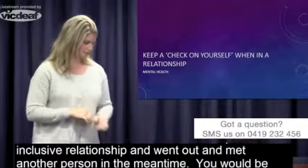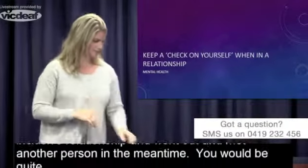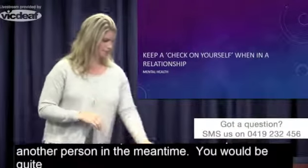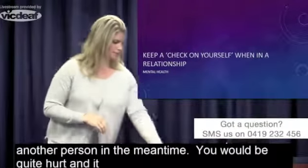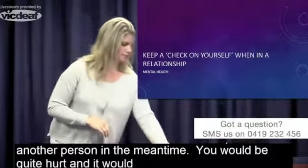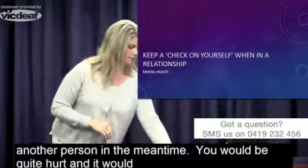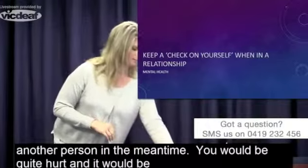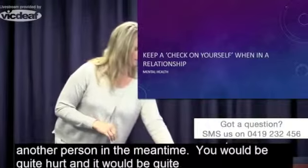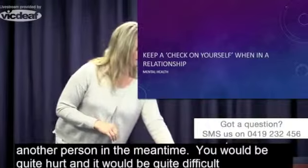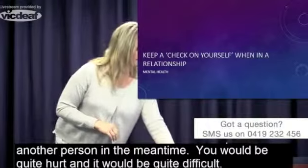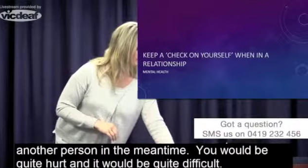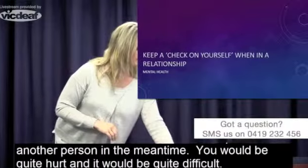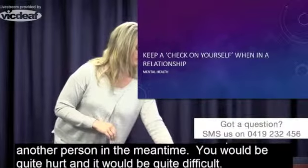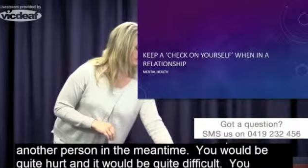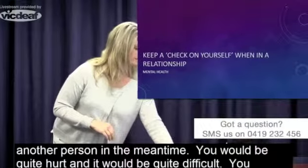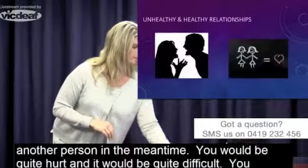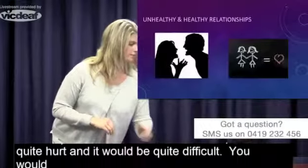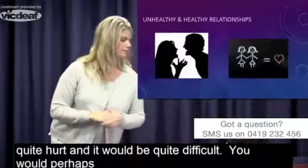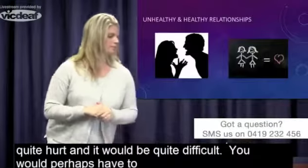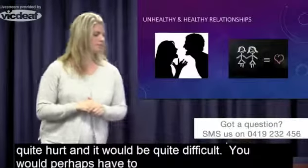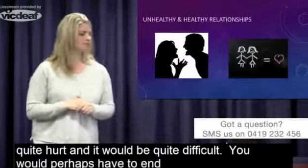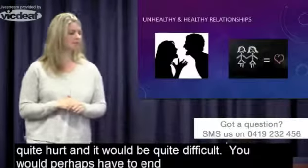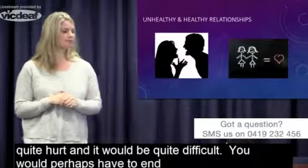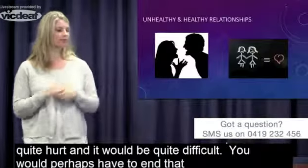perhaps end that relationship if you were upset.